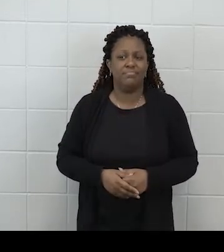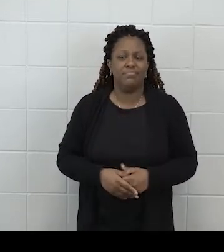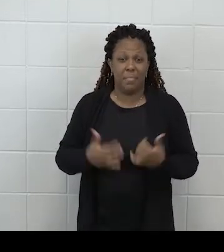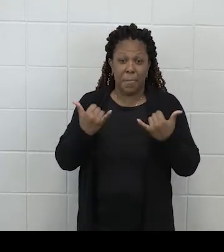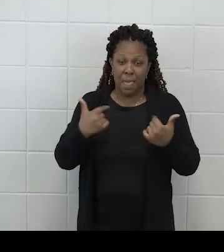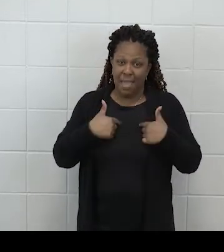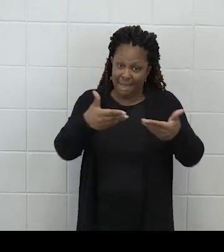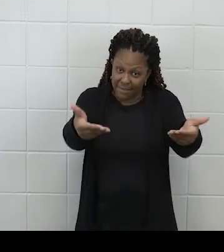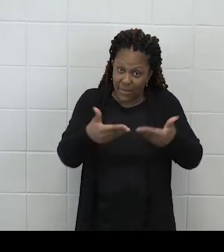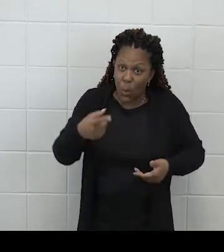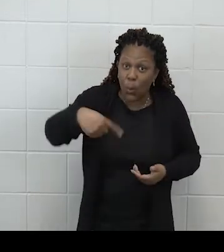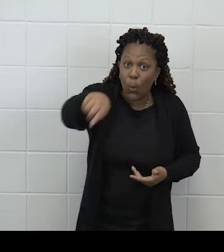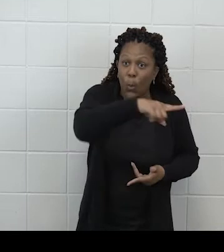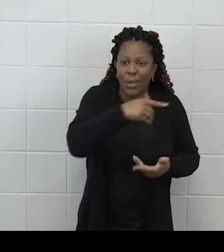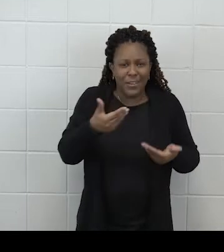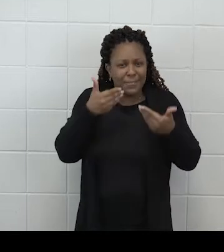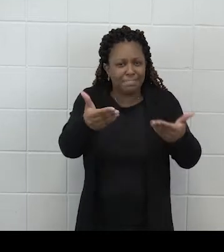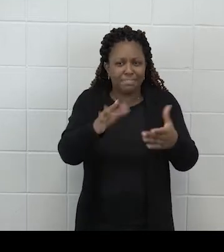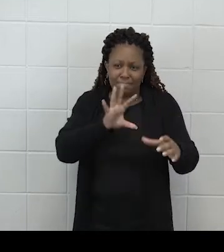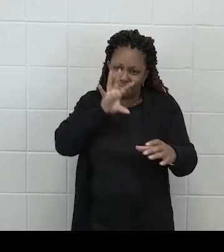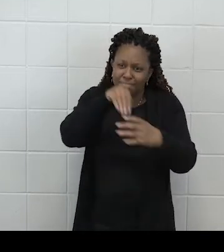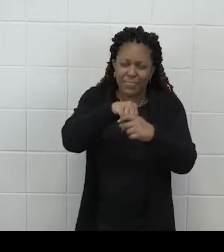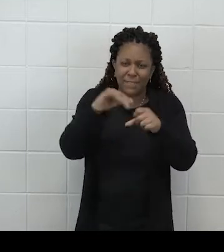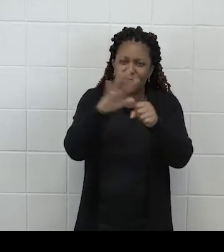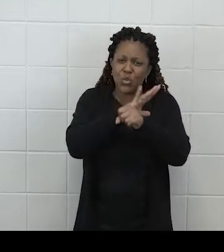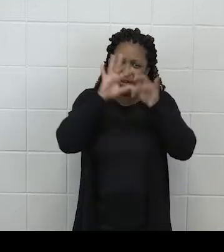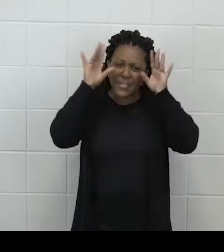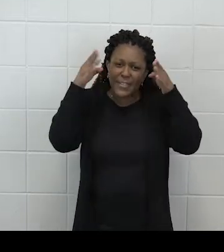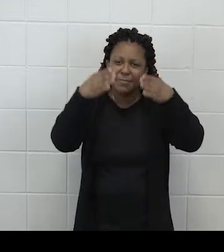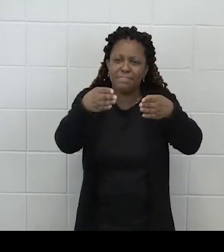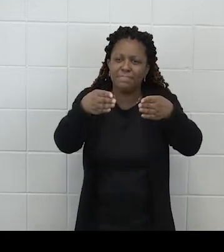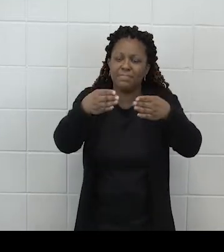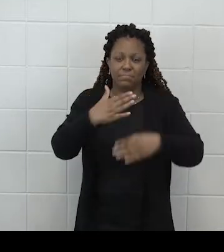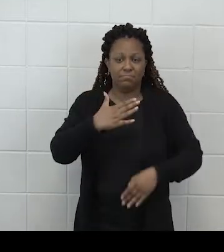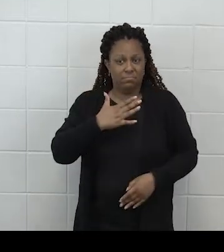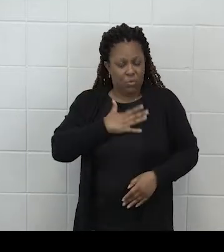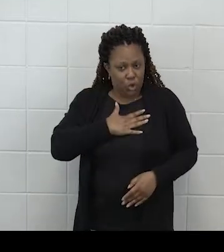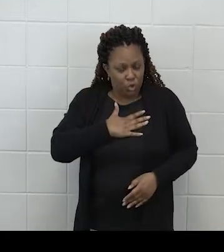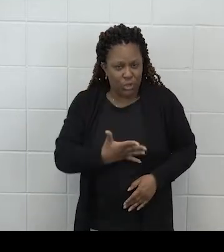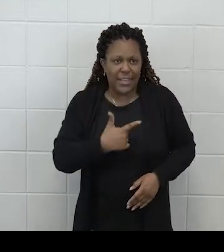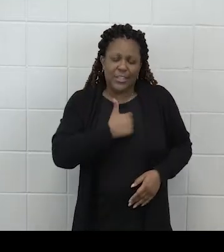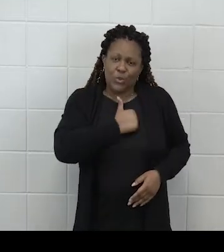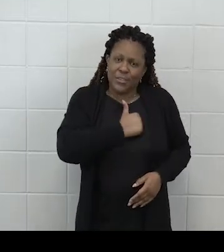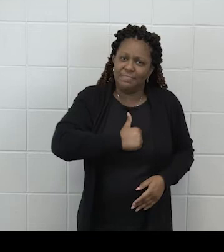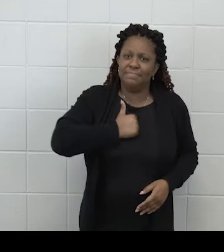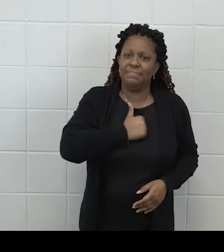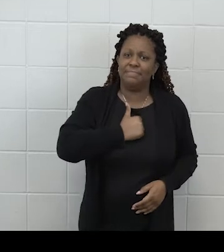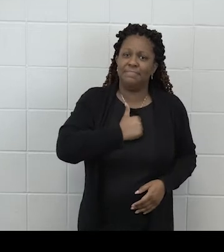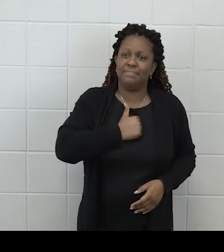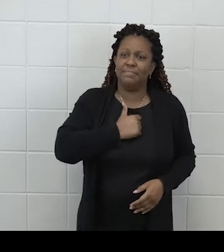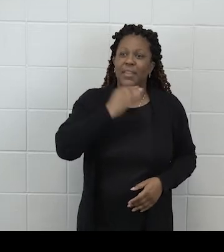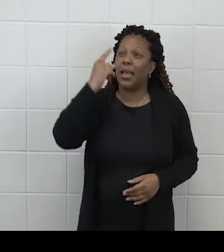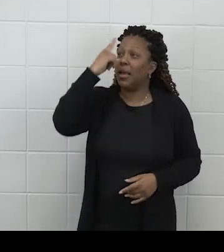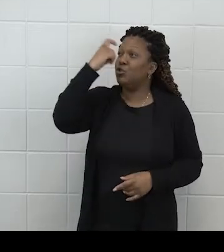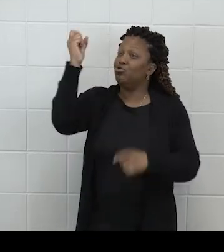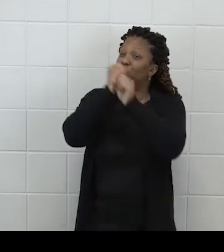worship, to lament, to repent, and to dare to dream about what God might